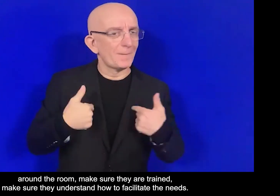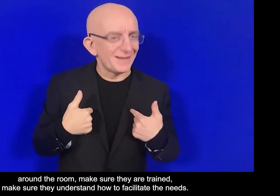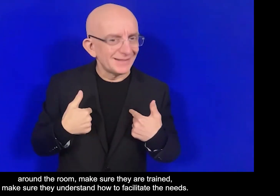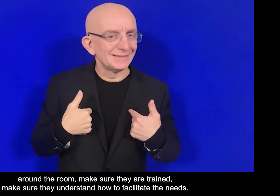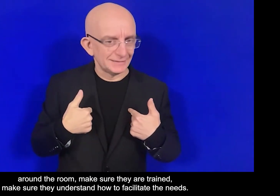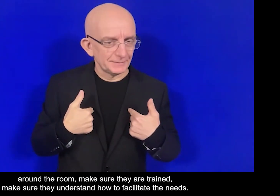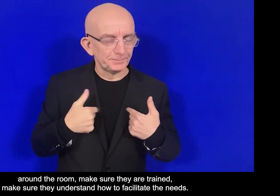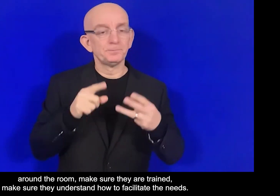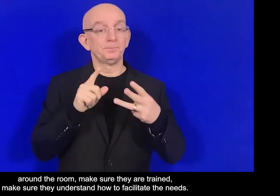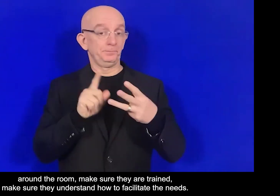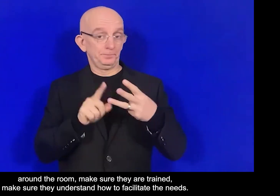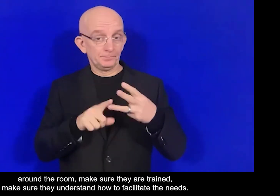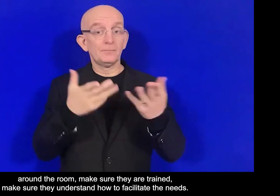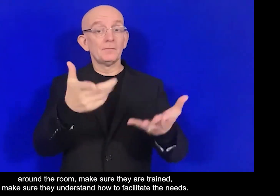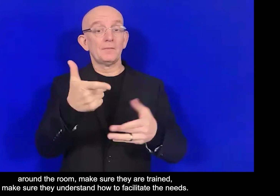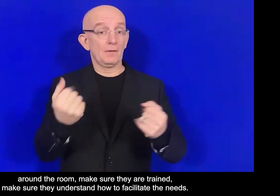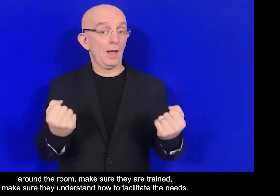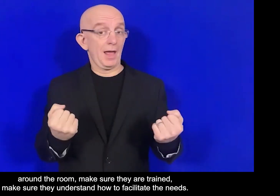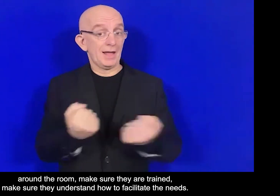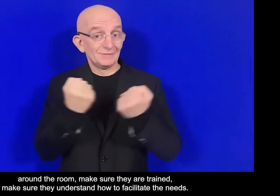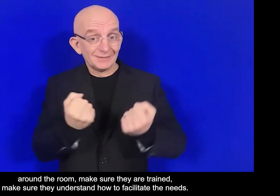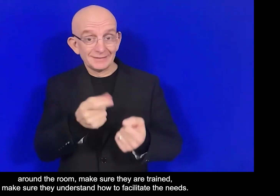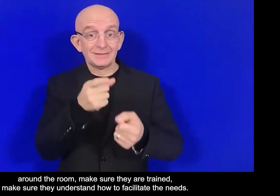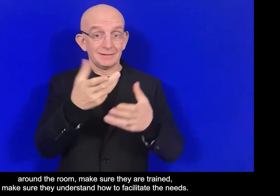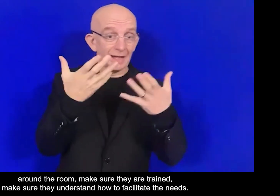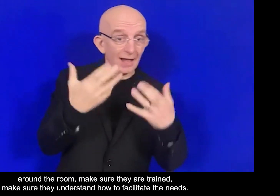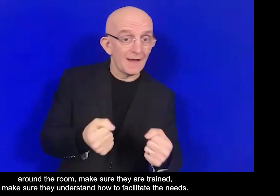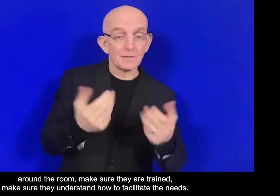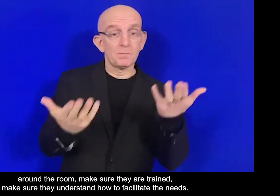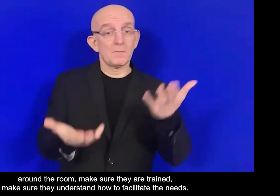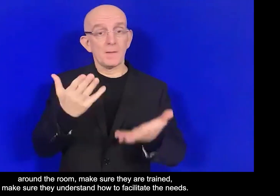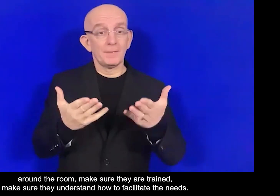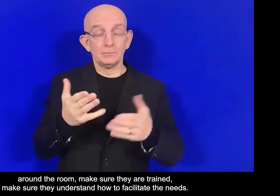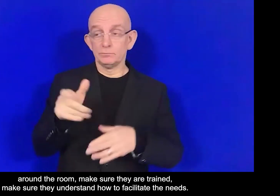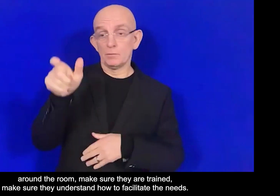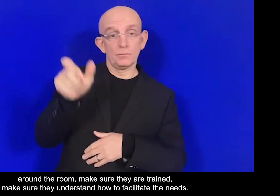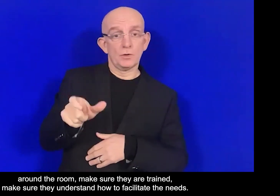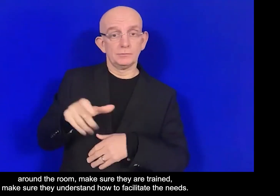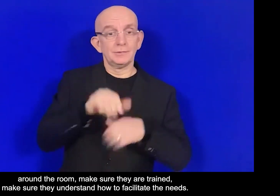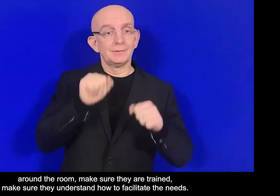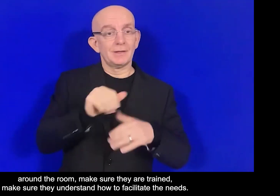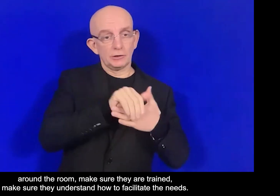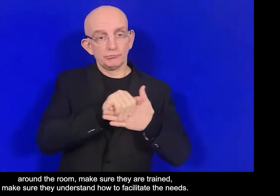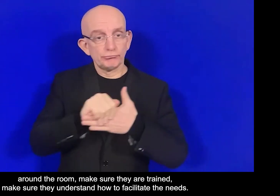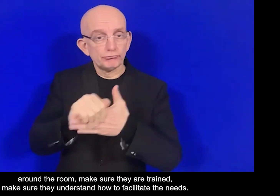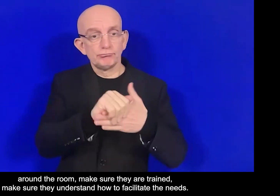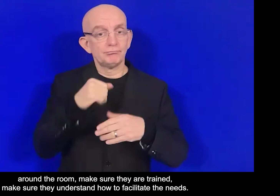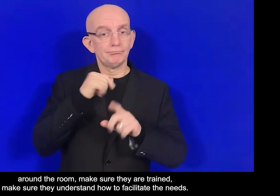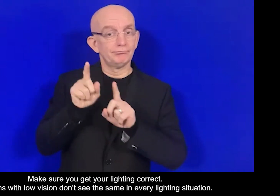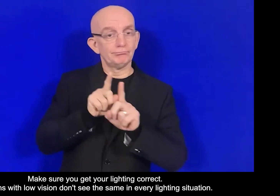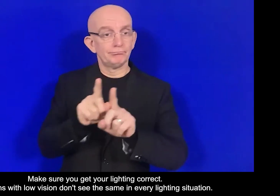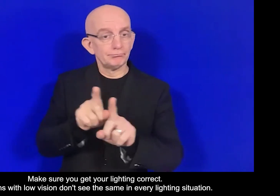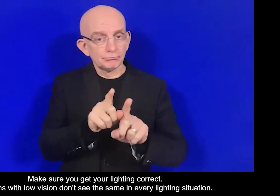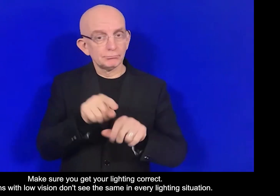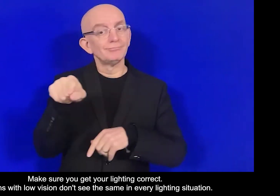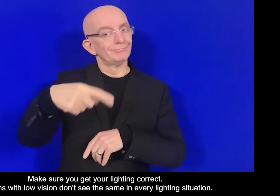room, make sure that they are trained. Make sure that they understand how to facilitate the needs. Make